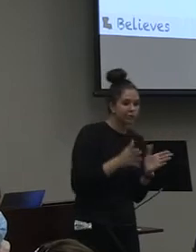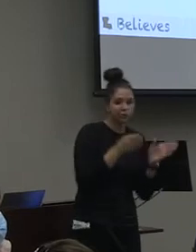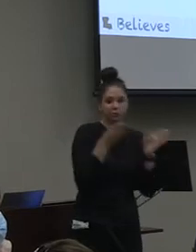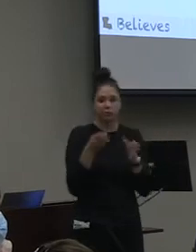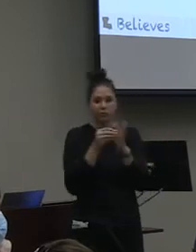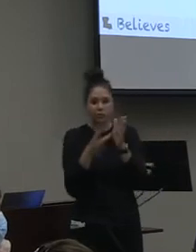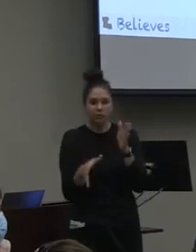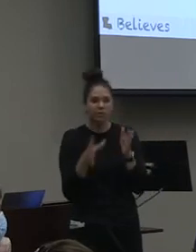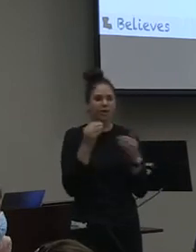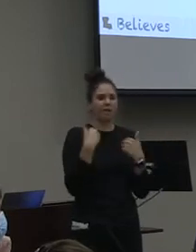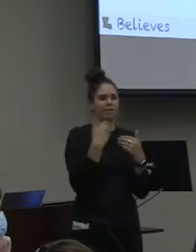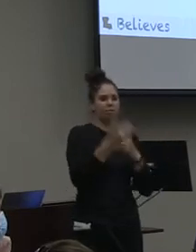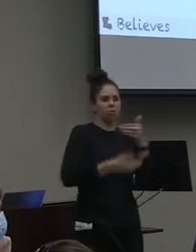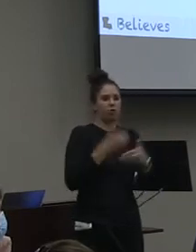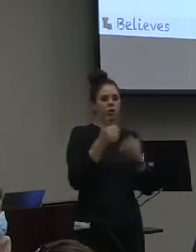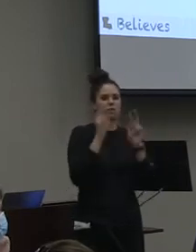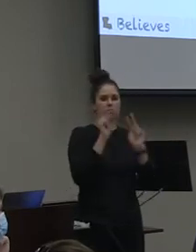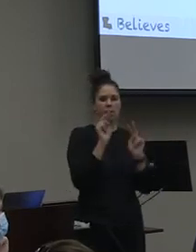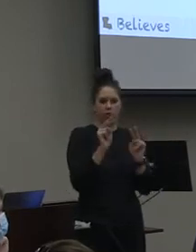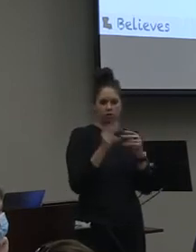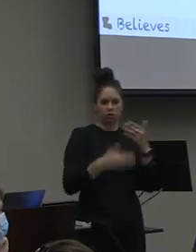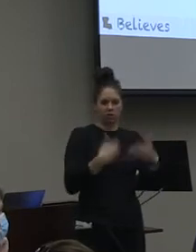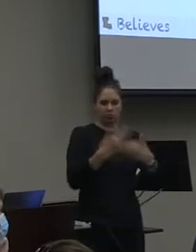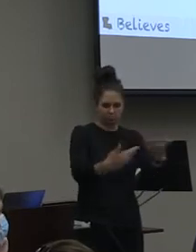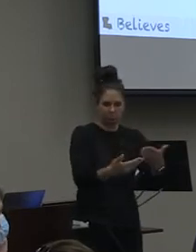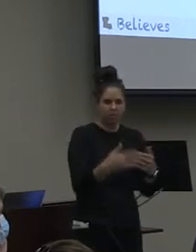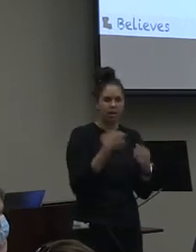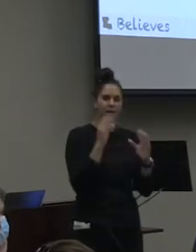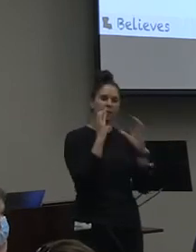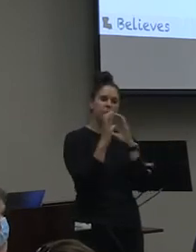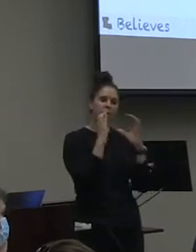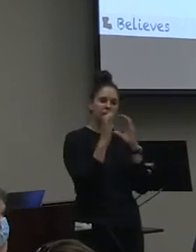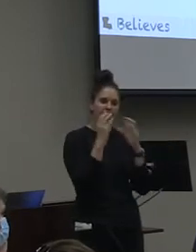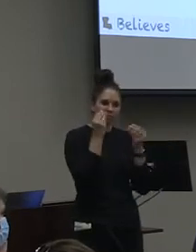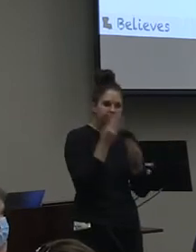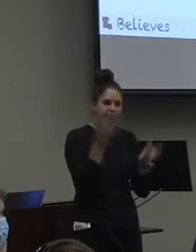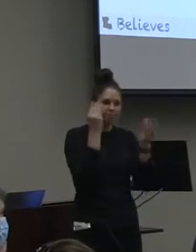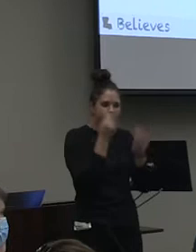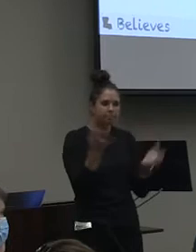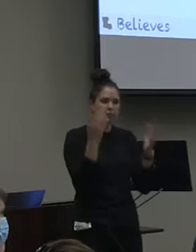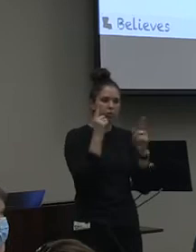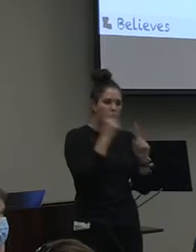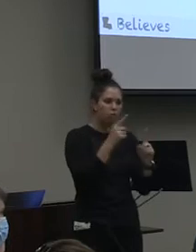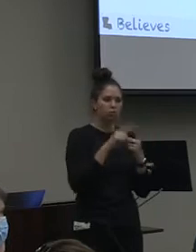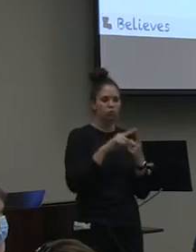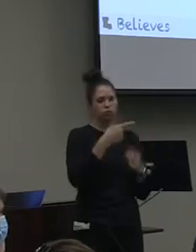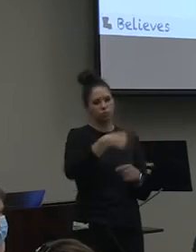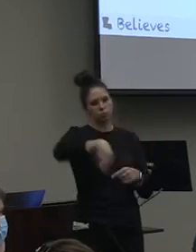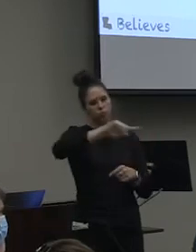And then having progress monitoring along the way and communicating those goals to families.